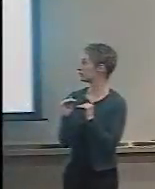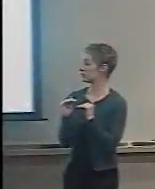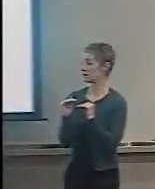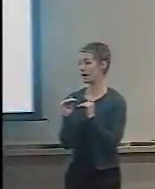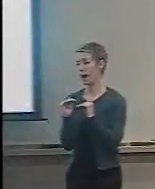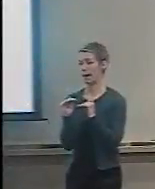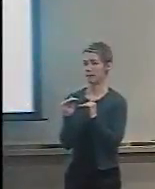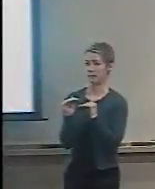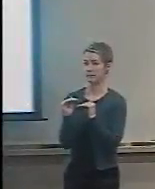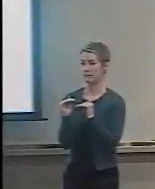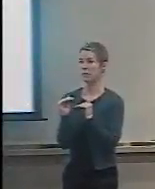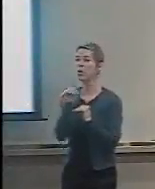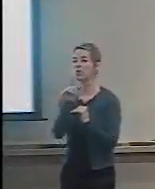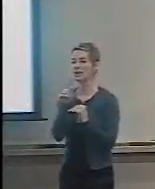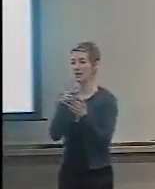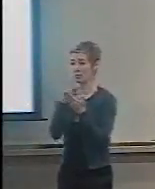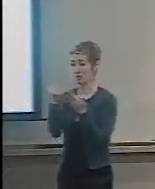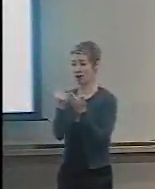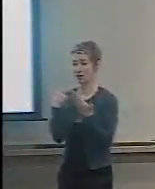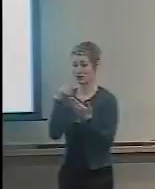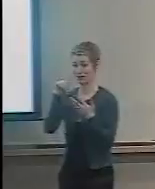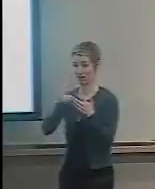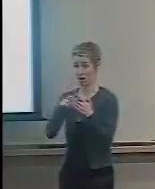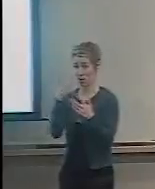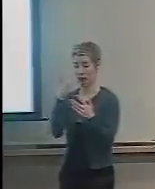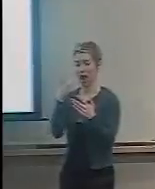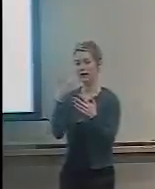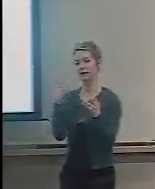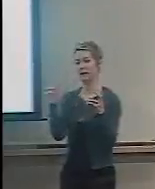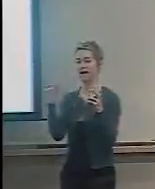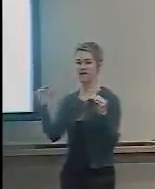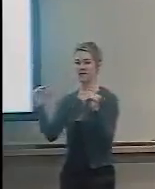well, the reason we started this project is basically fair access, that